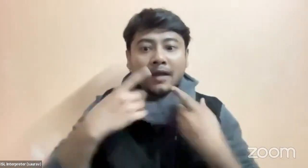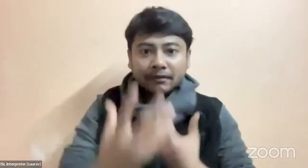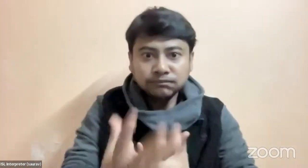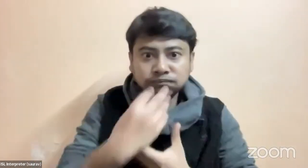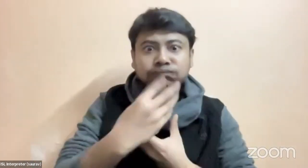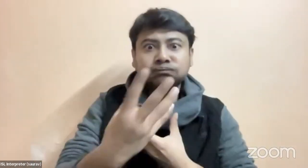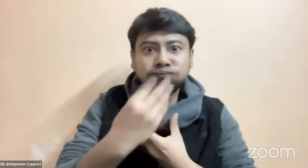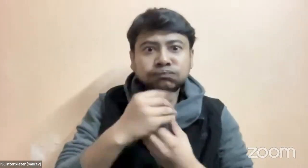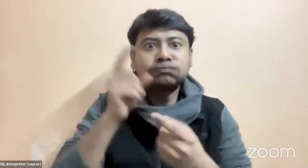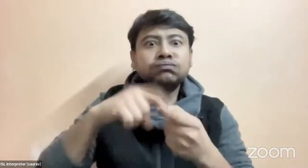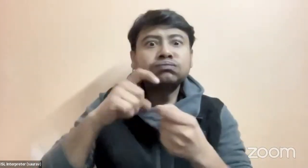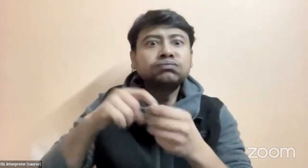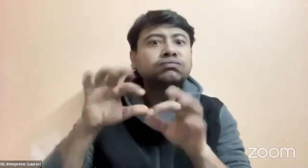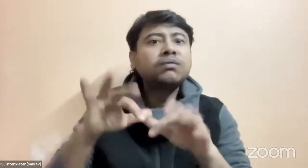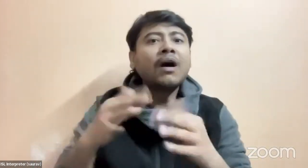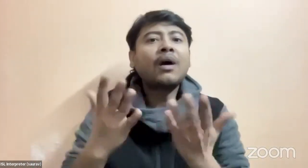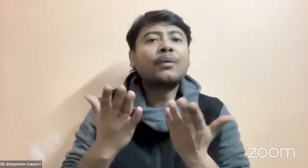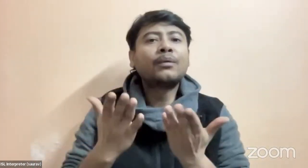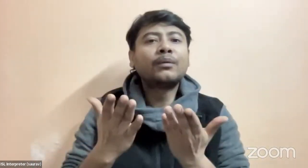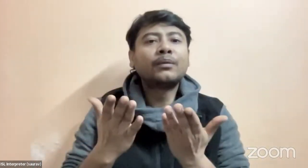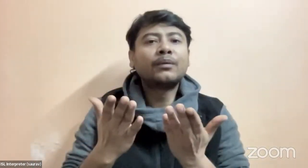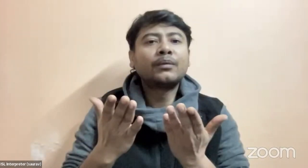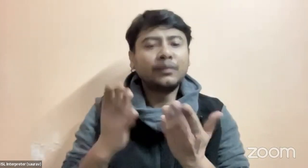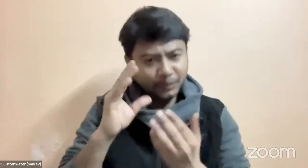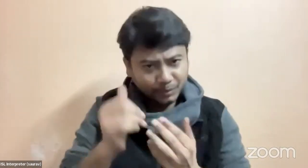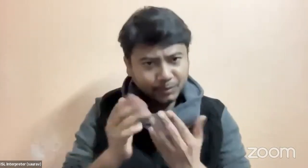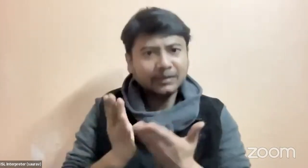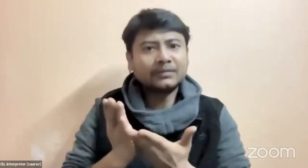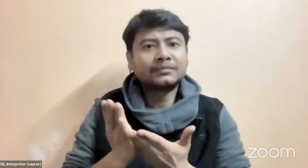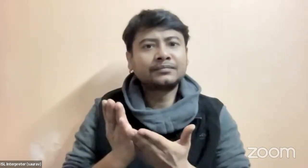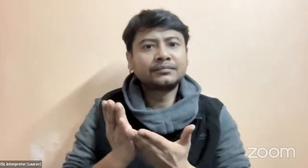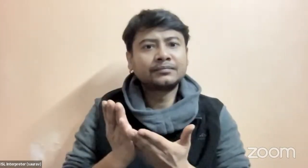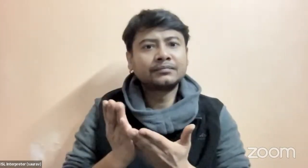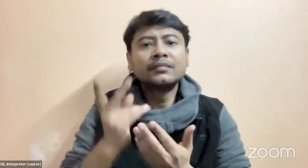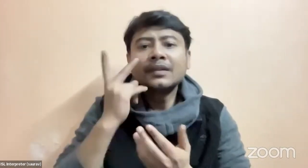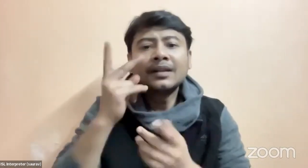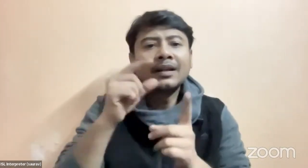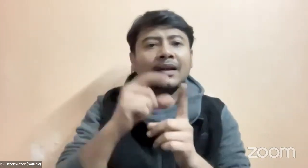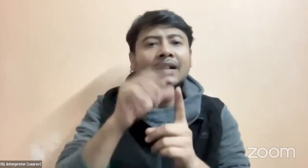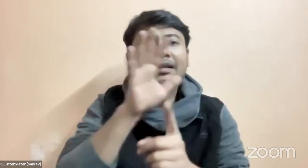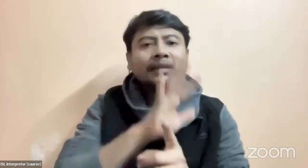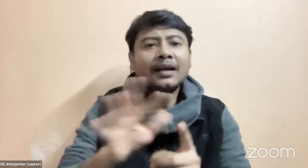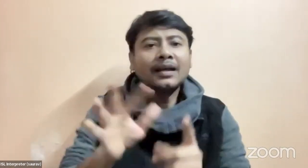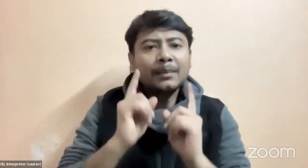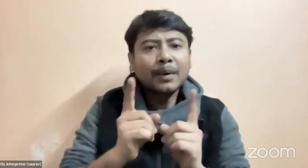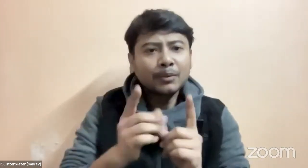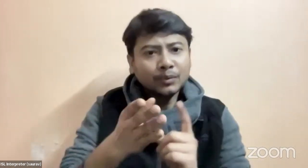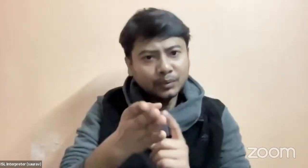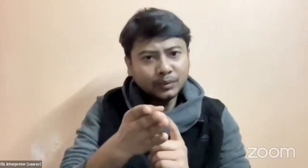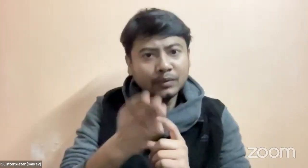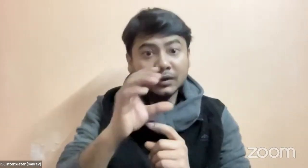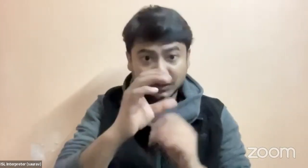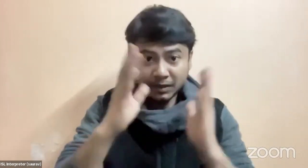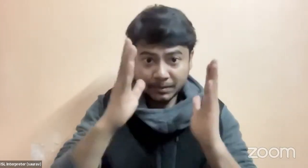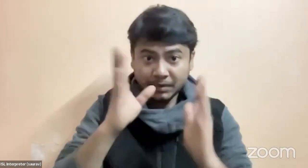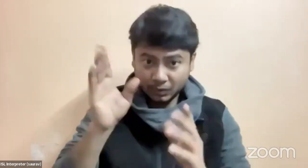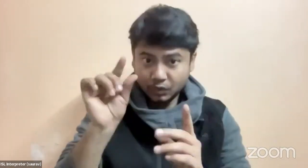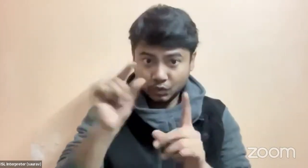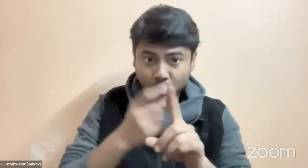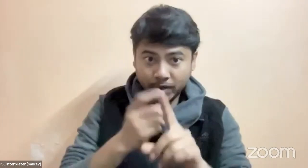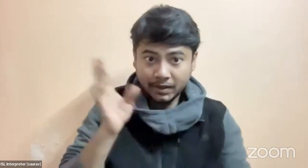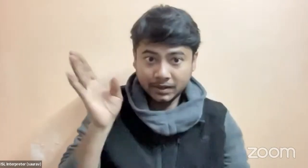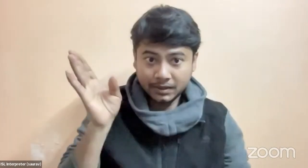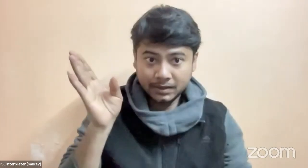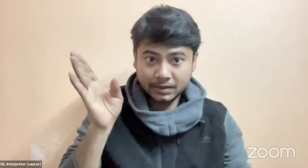You can ask Dayal Gauranga Prabhu. Lord Chaitanya never came to London. He didn't come to UK. But Srila Prabhupada came to